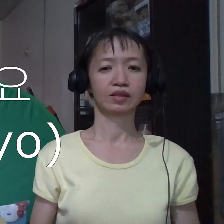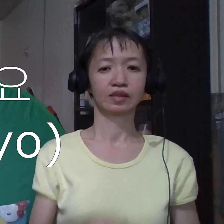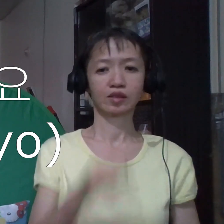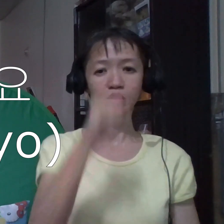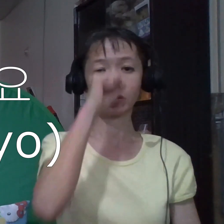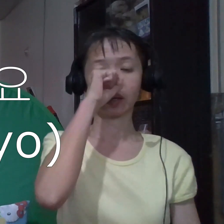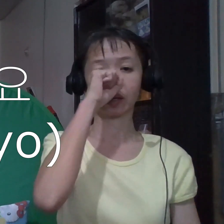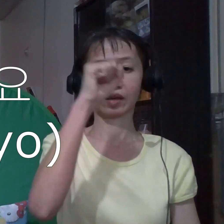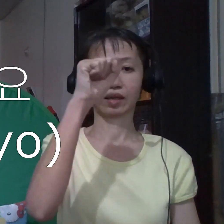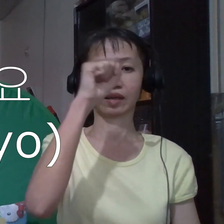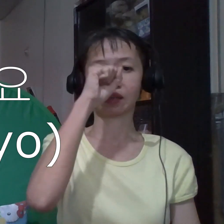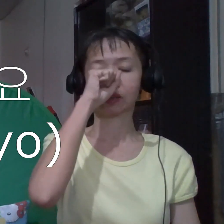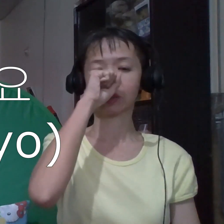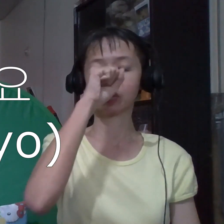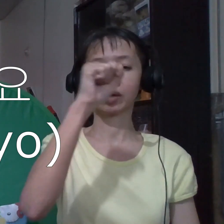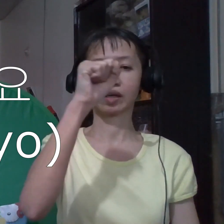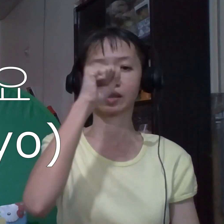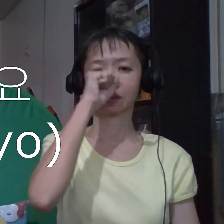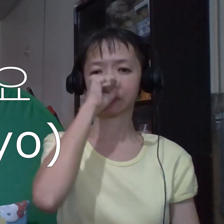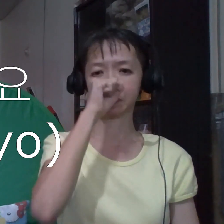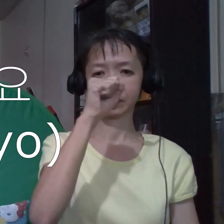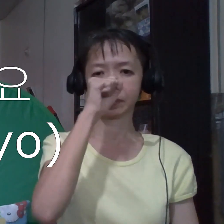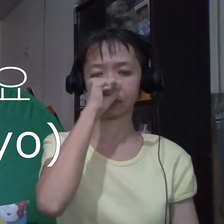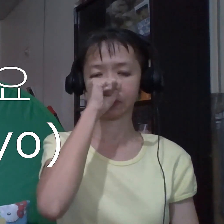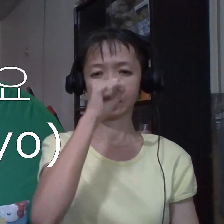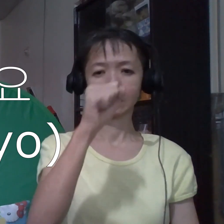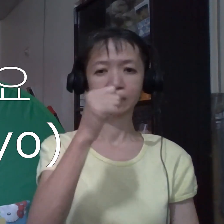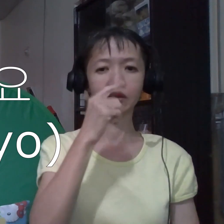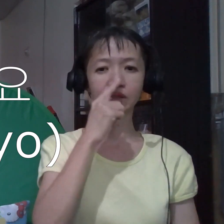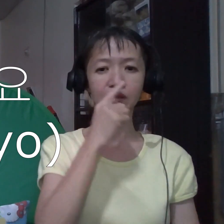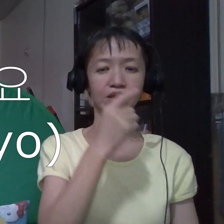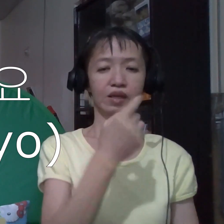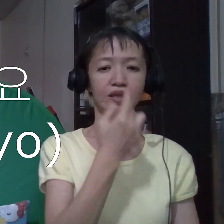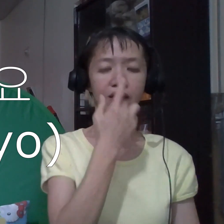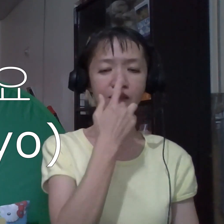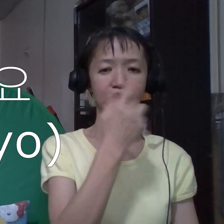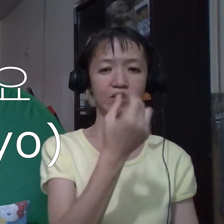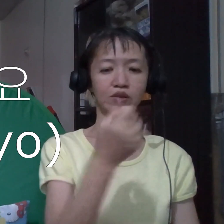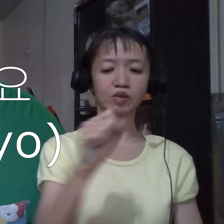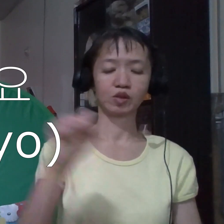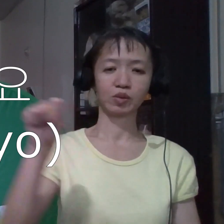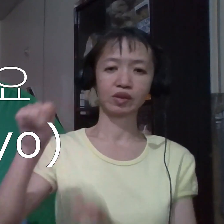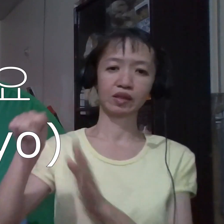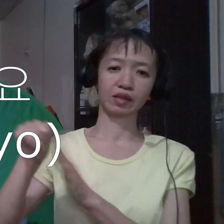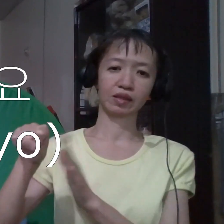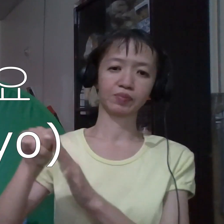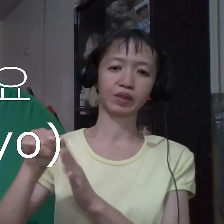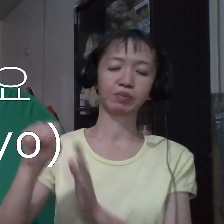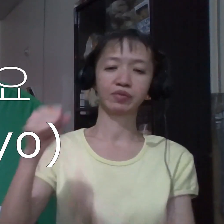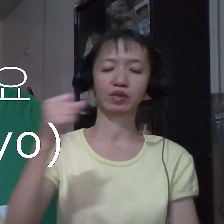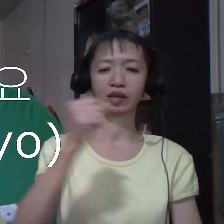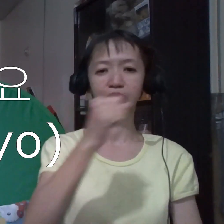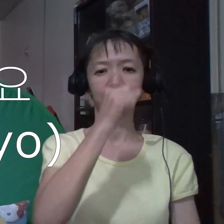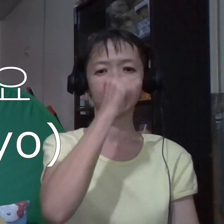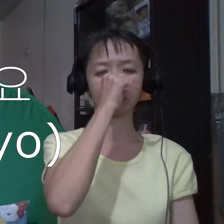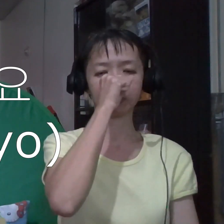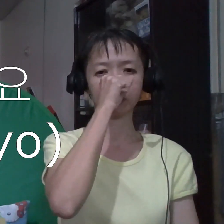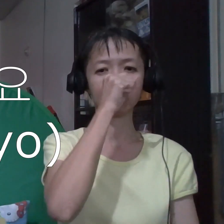it's chua. Chua. You're touching your nose with the tip of your palm, closed